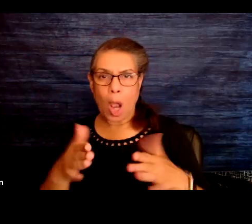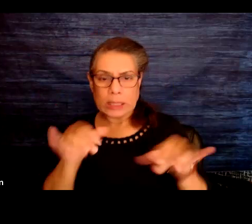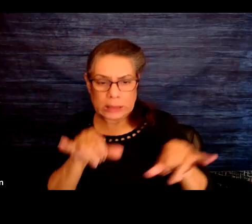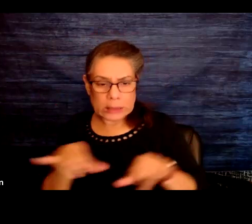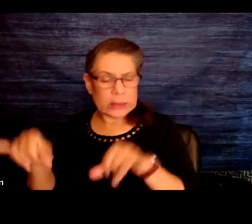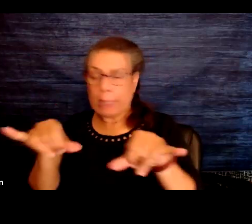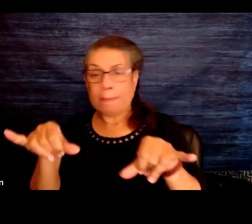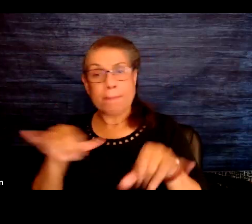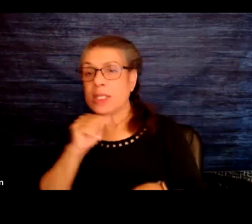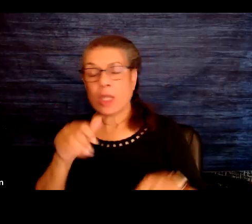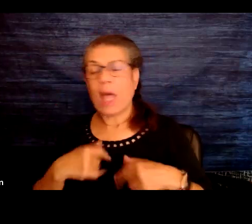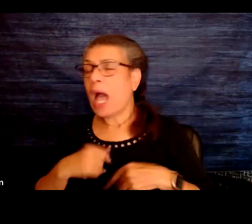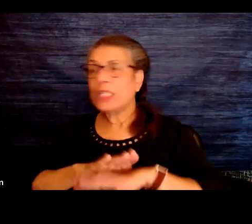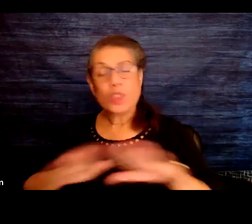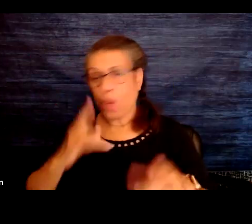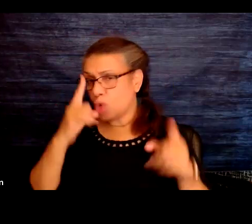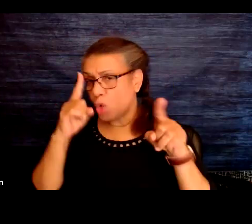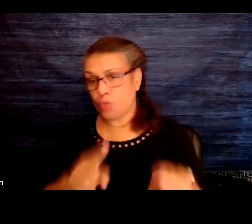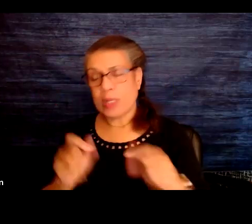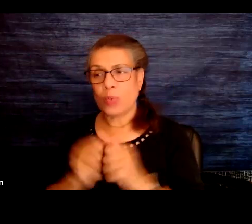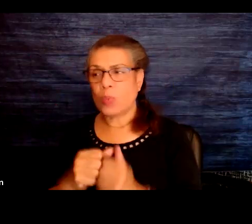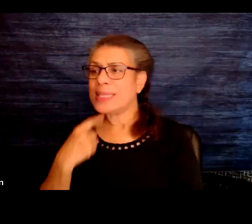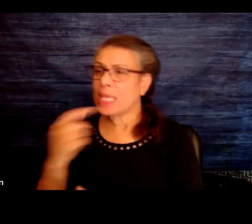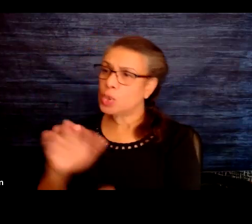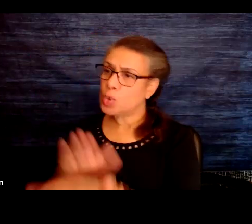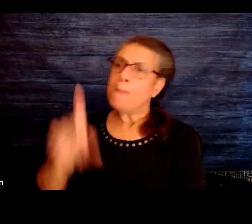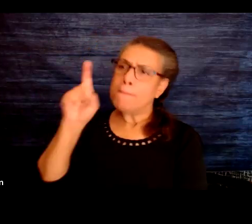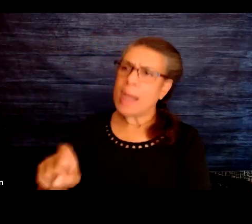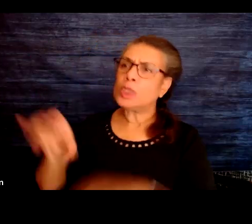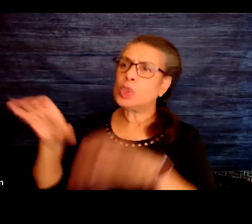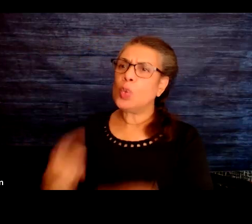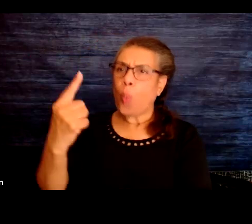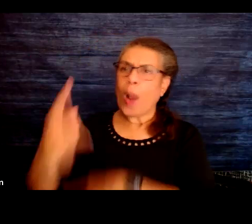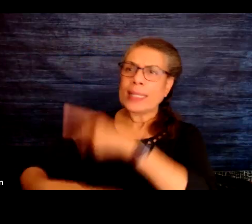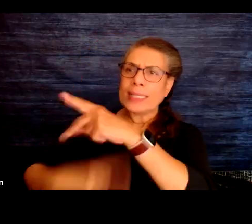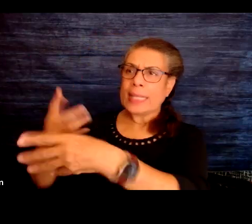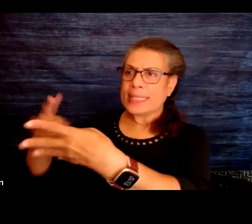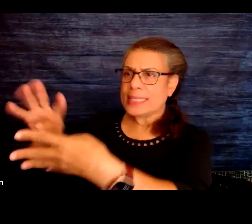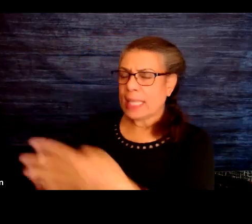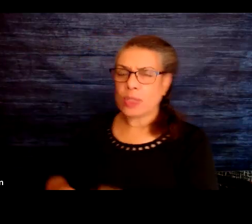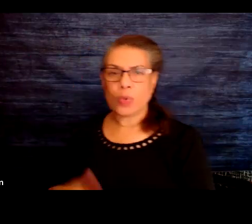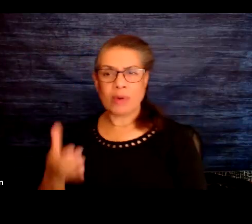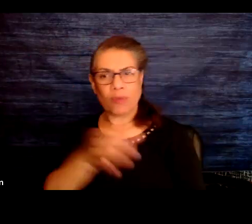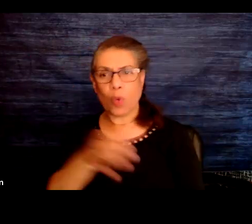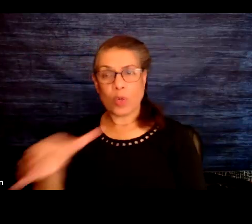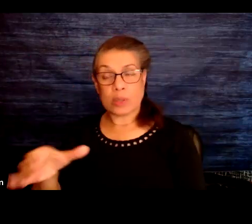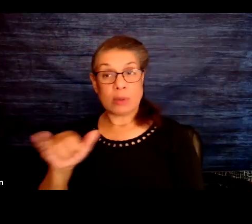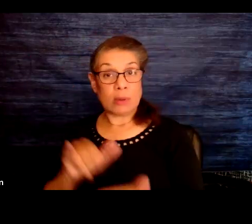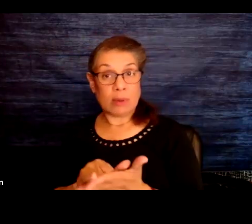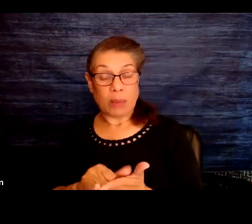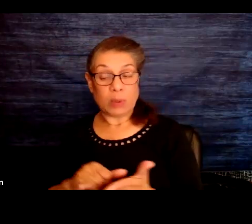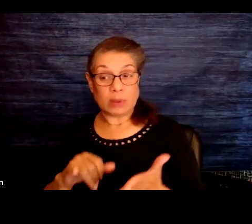I don't agree around sort of telling schools you all have to do one kind of a schedule or another, which was the original